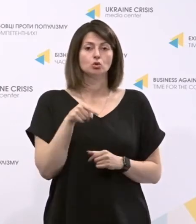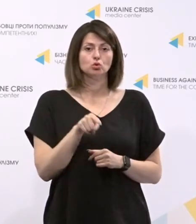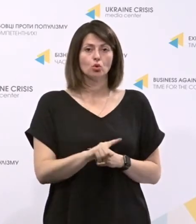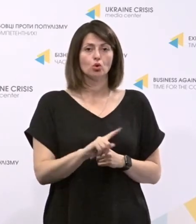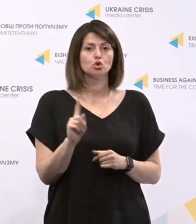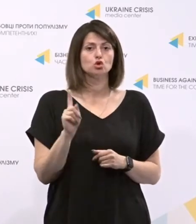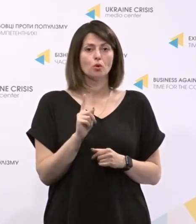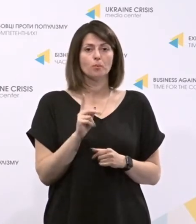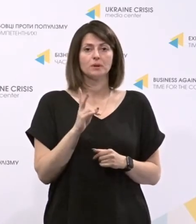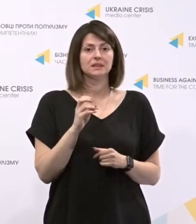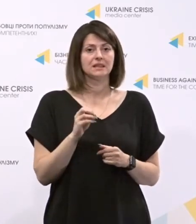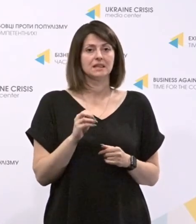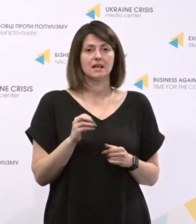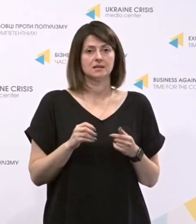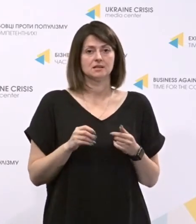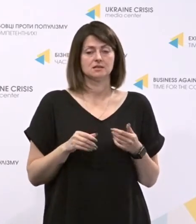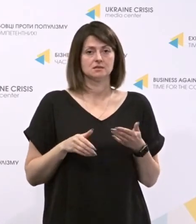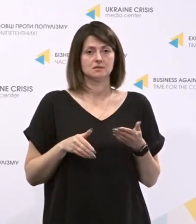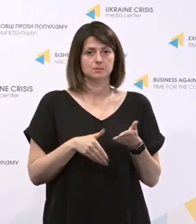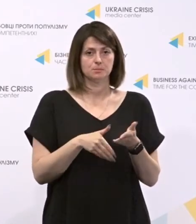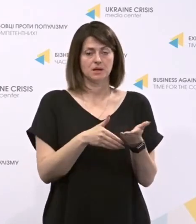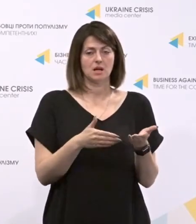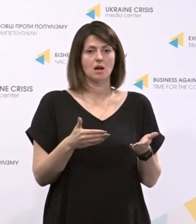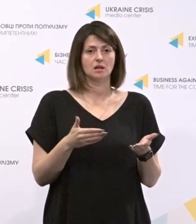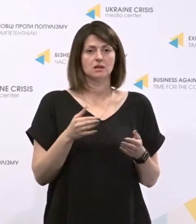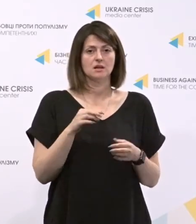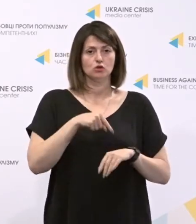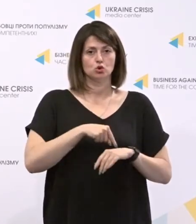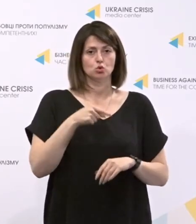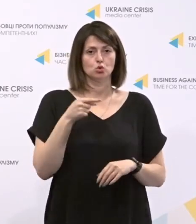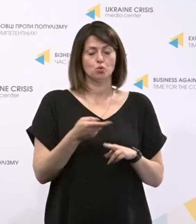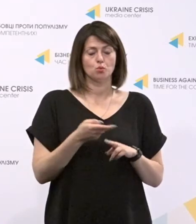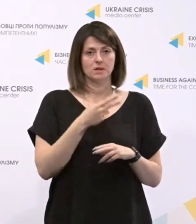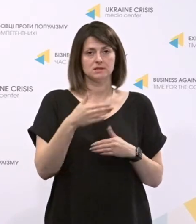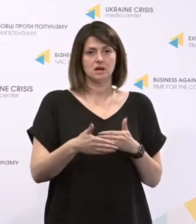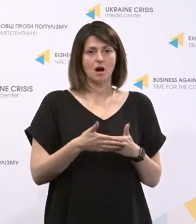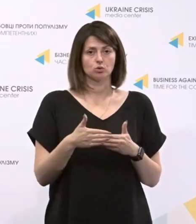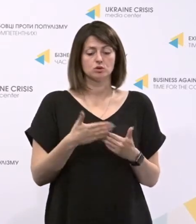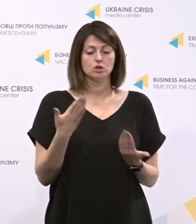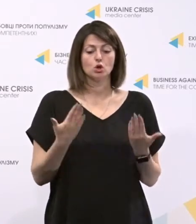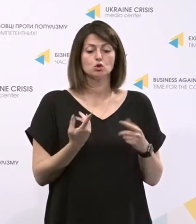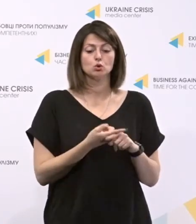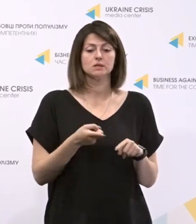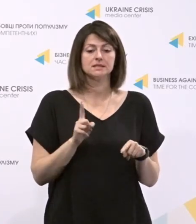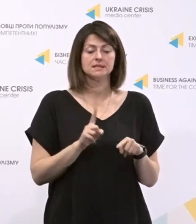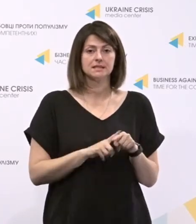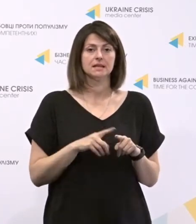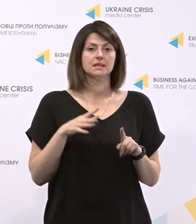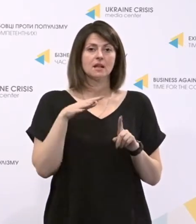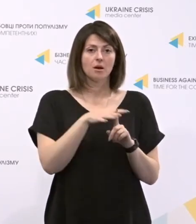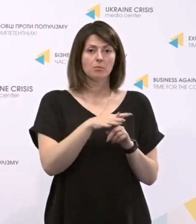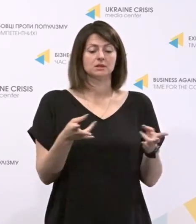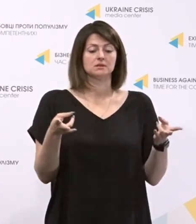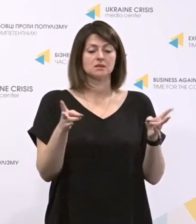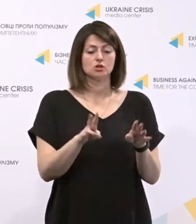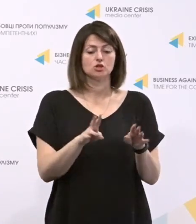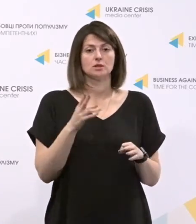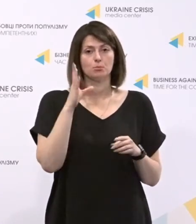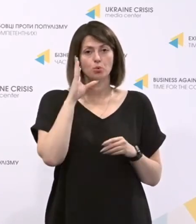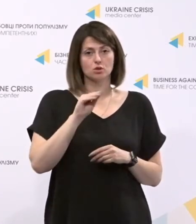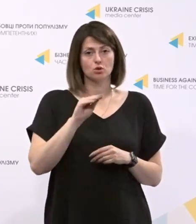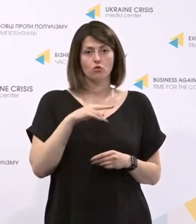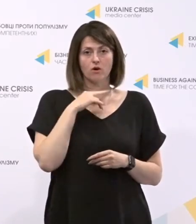If these attacks are left unaddressed, victims are deprived of justice and of equal